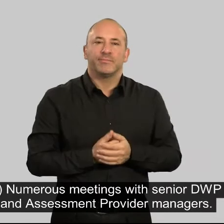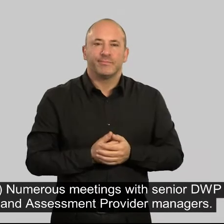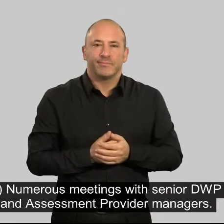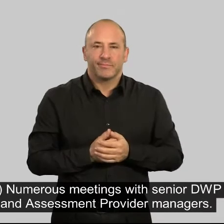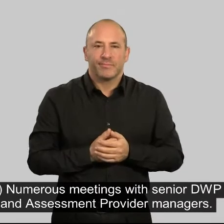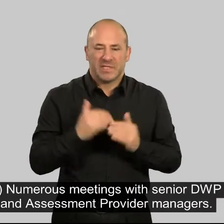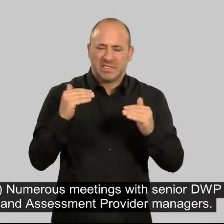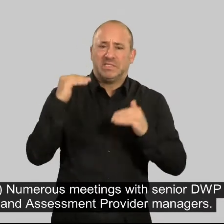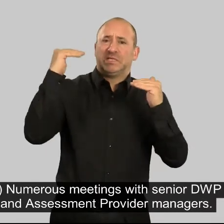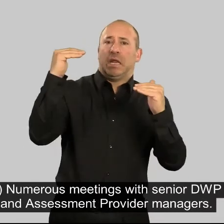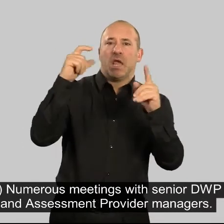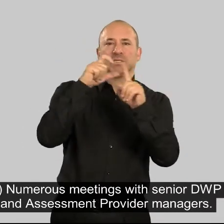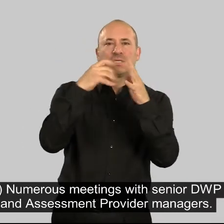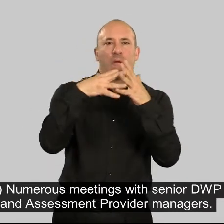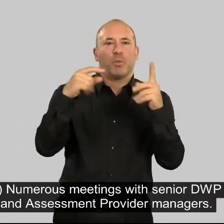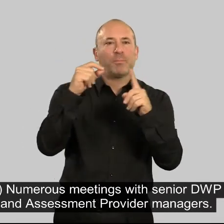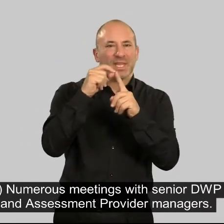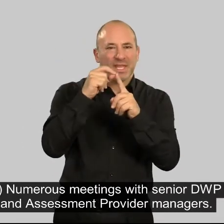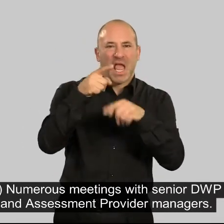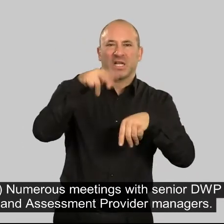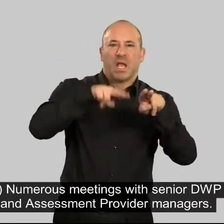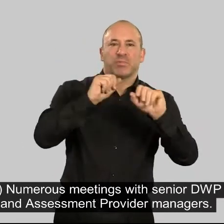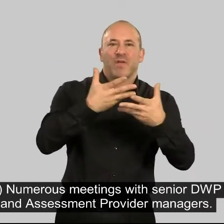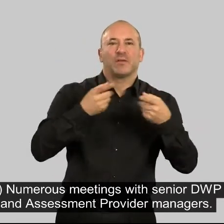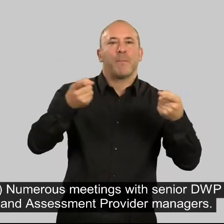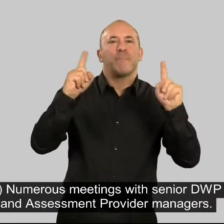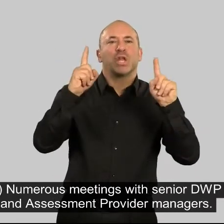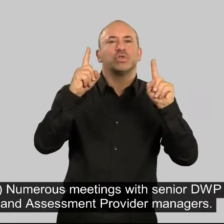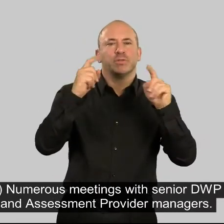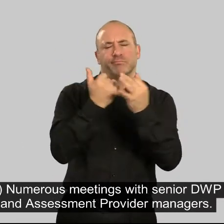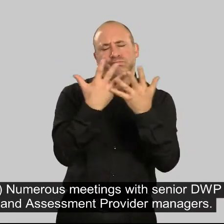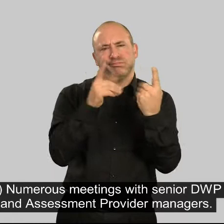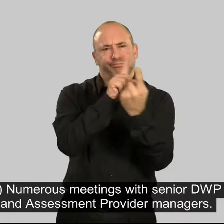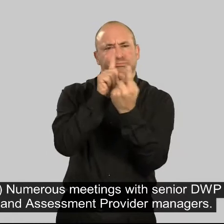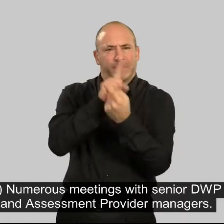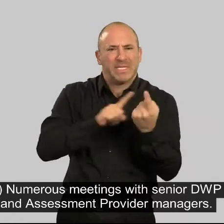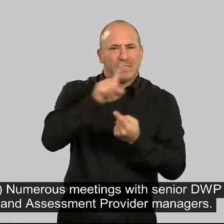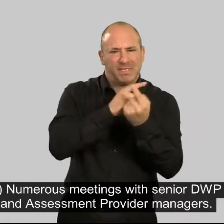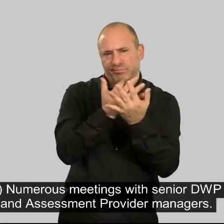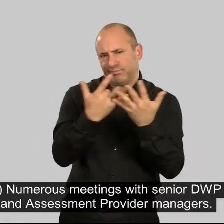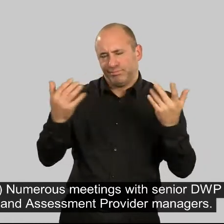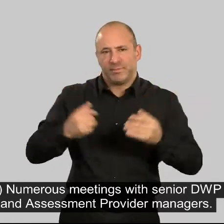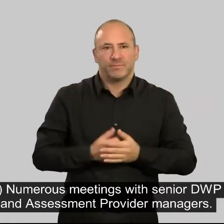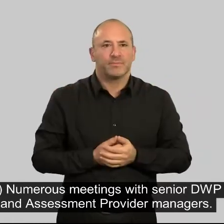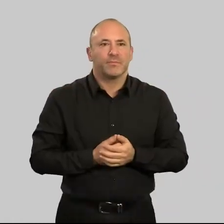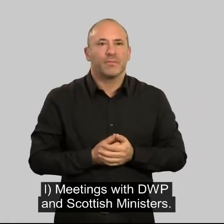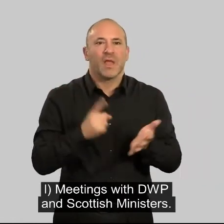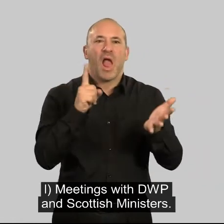K. Numerous meetings with senior DWP and assessment provider managers.